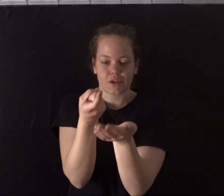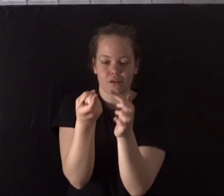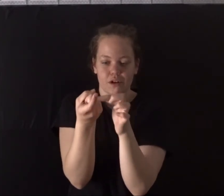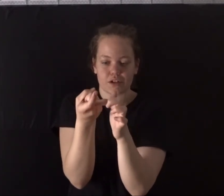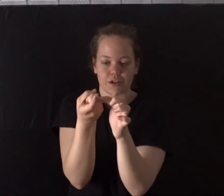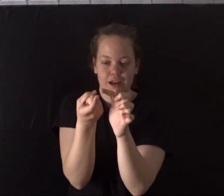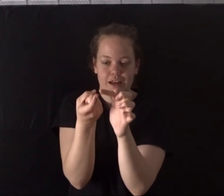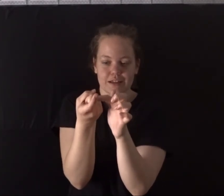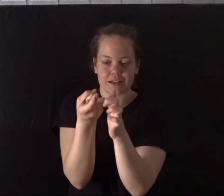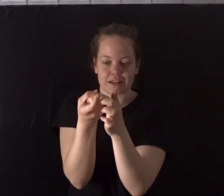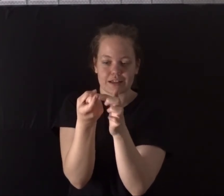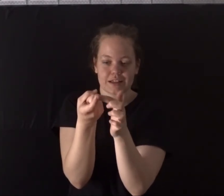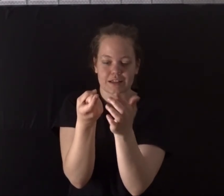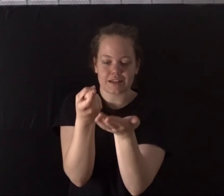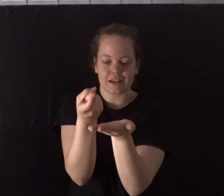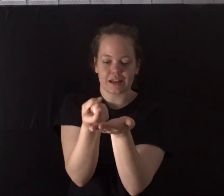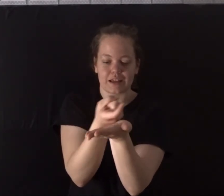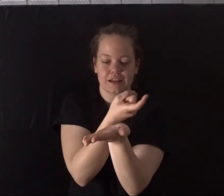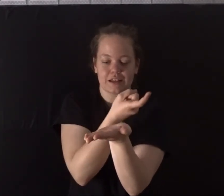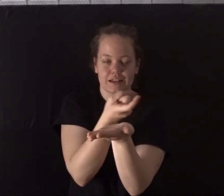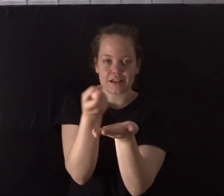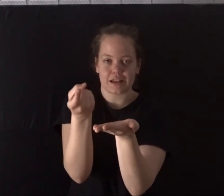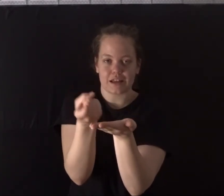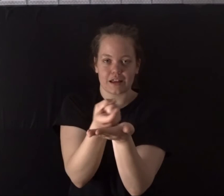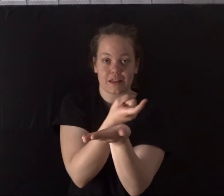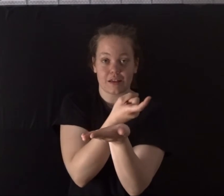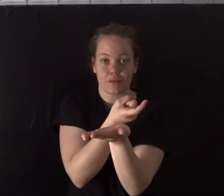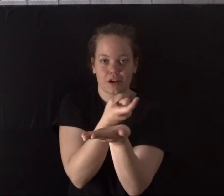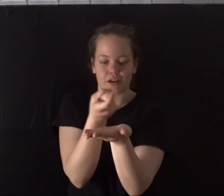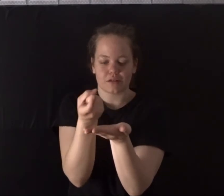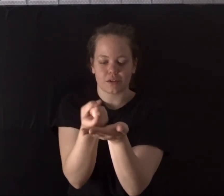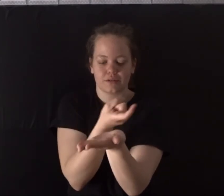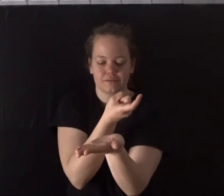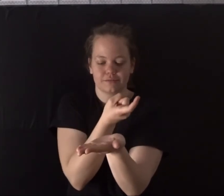Or, sorry, as this is the stick and it is hitting the puck as well.